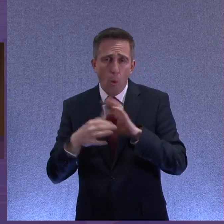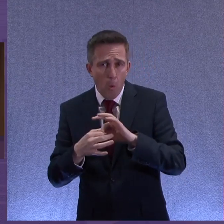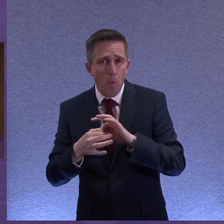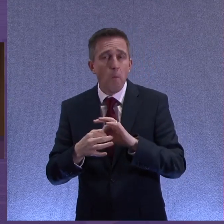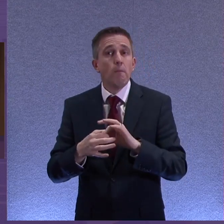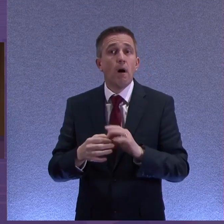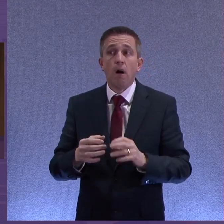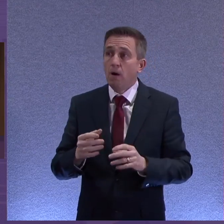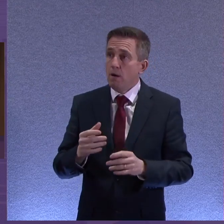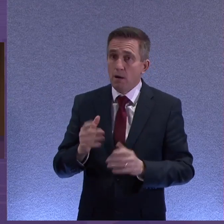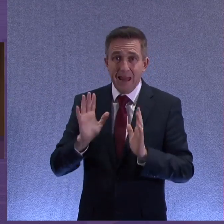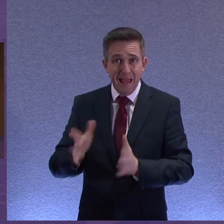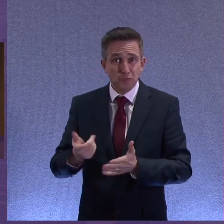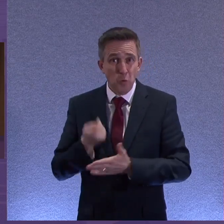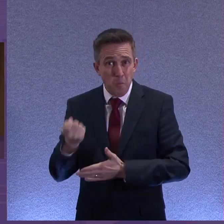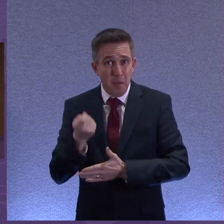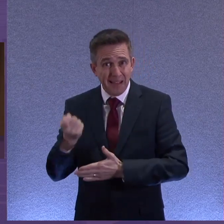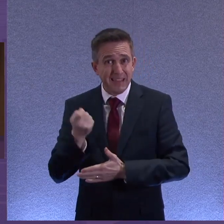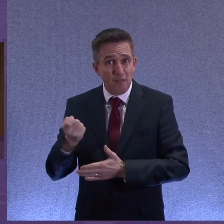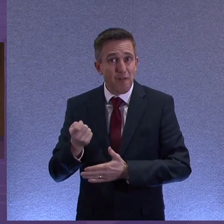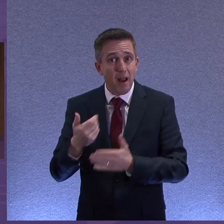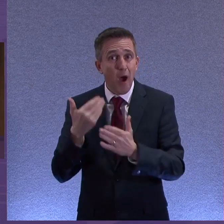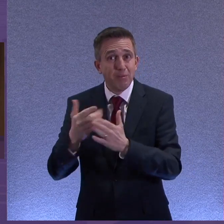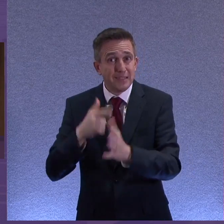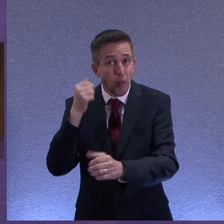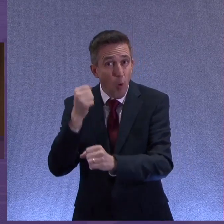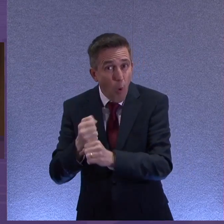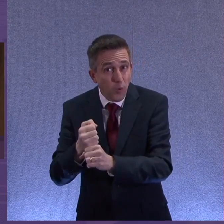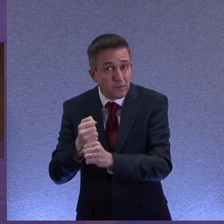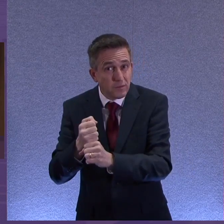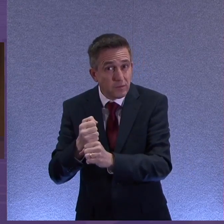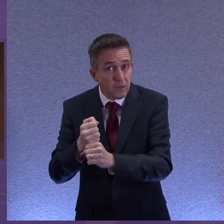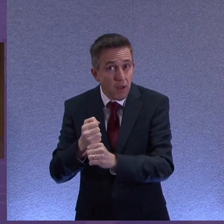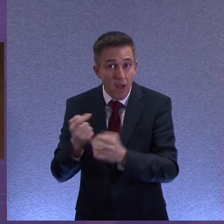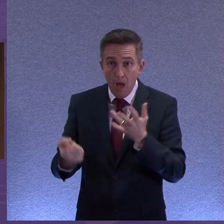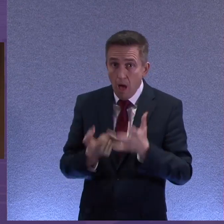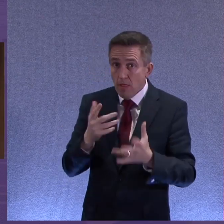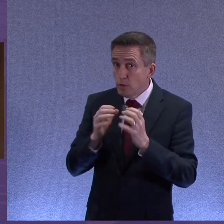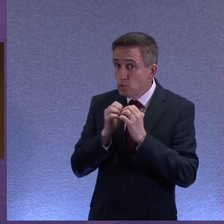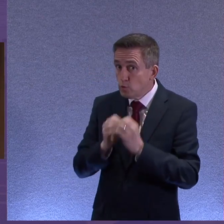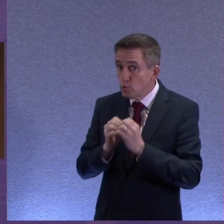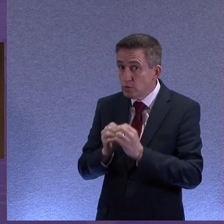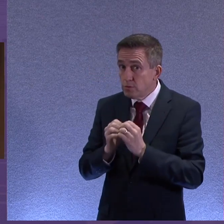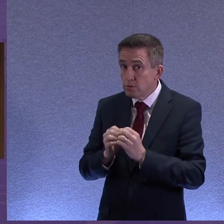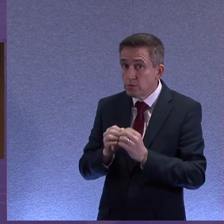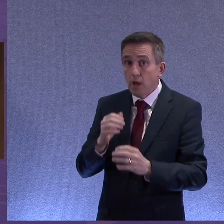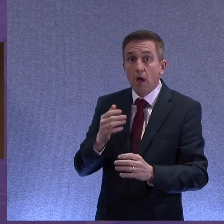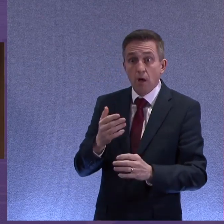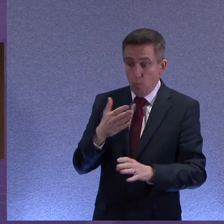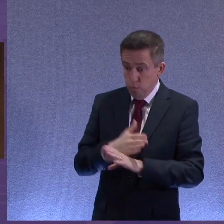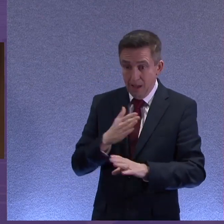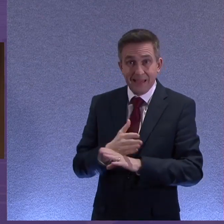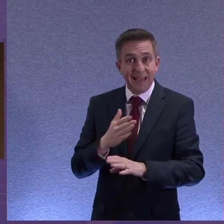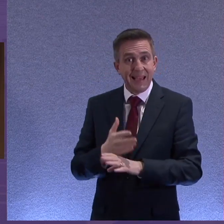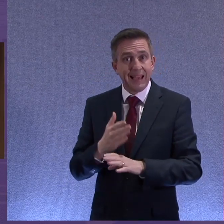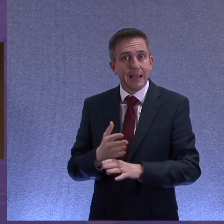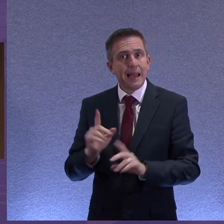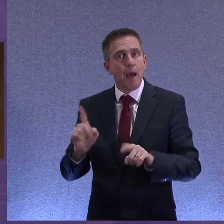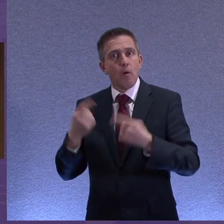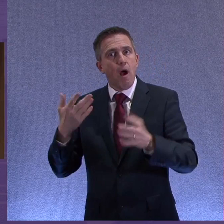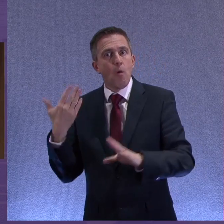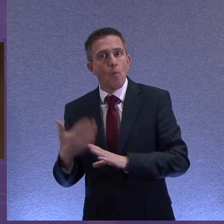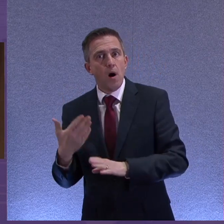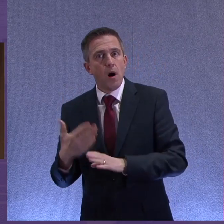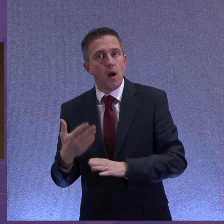their rent up until August. I also have other students who are were working and are not working now and can't